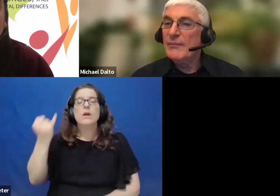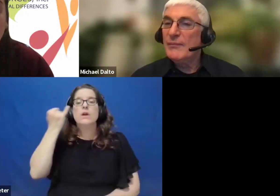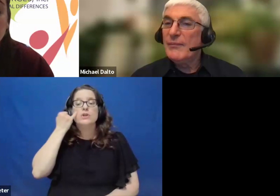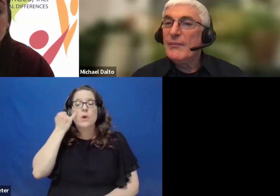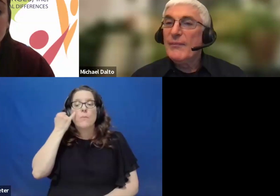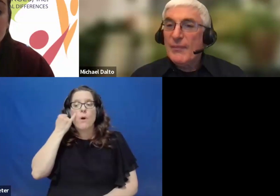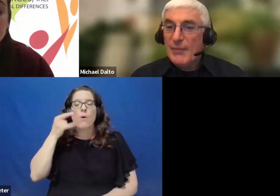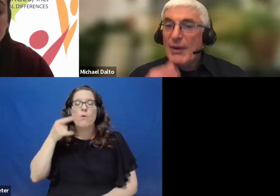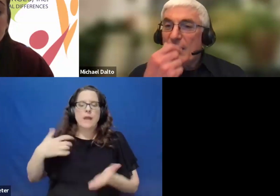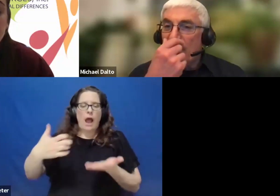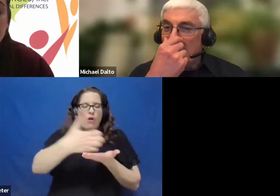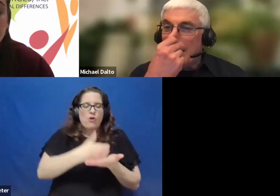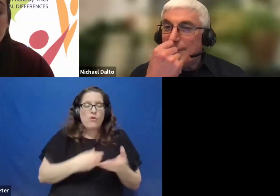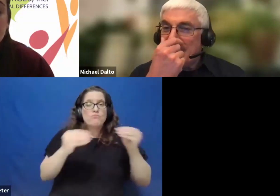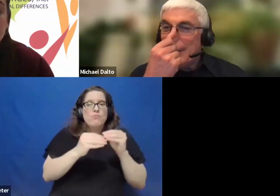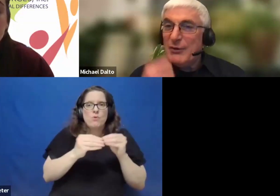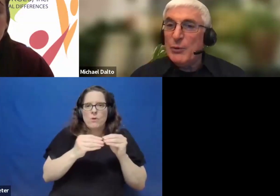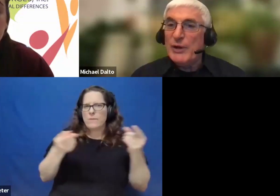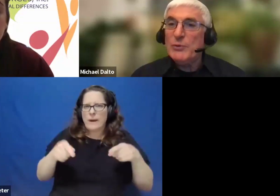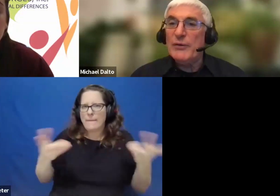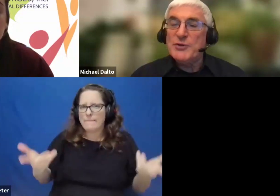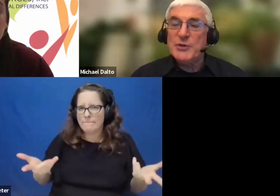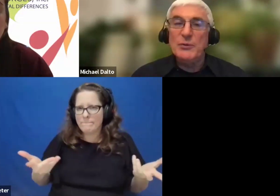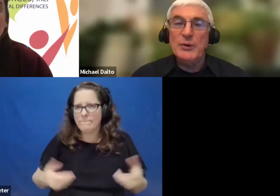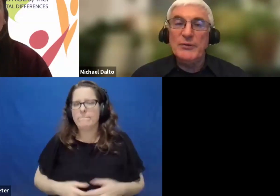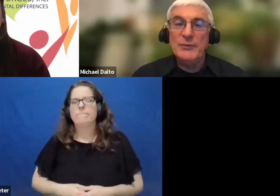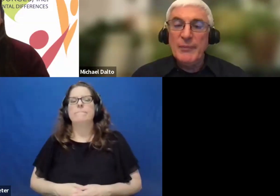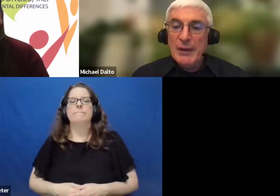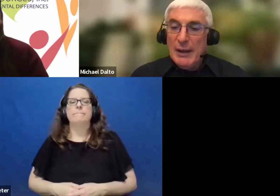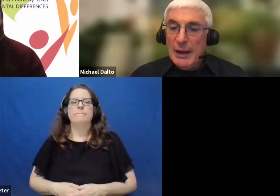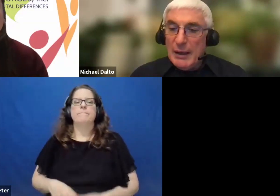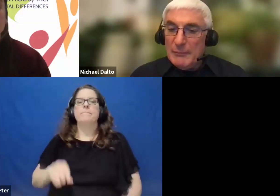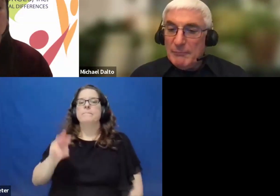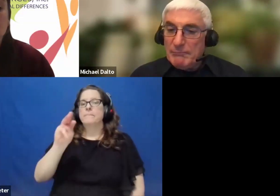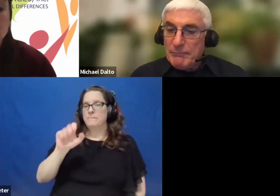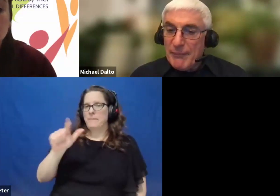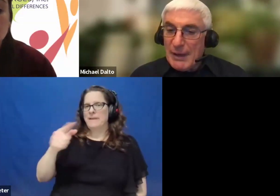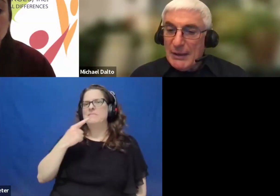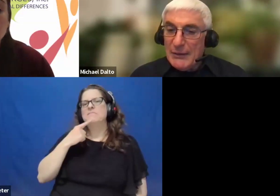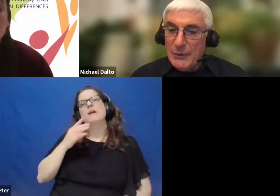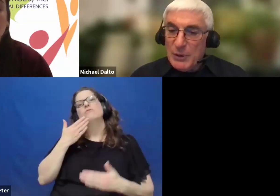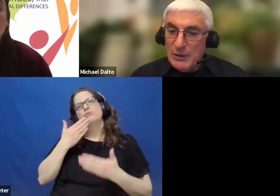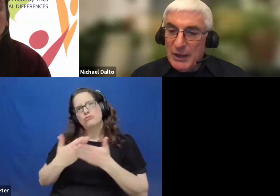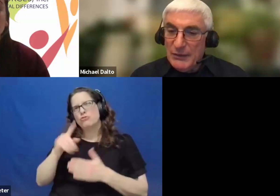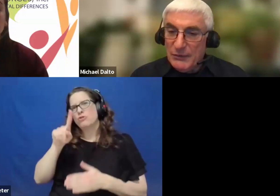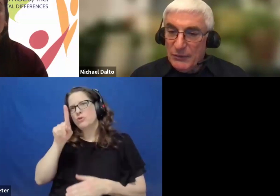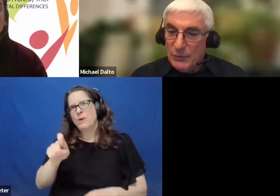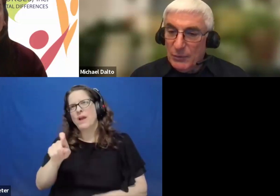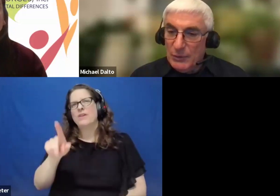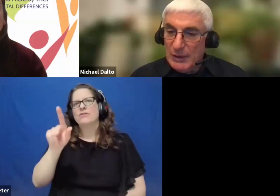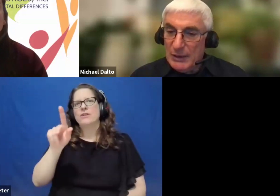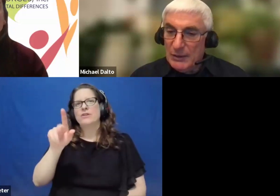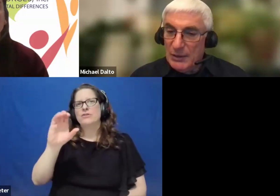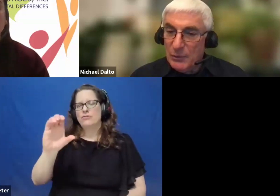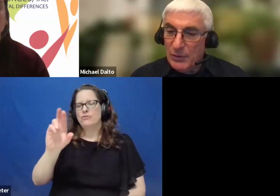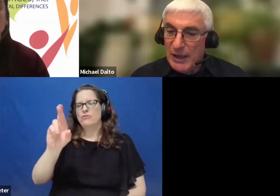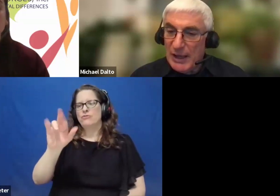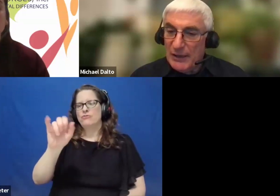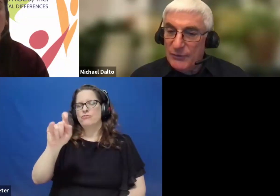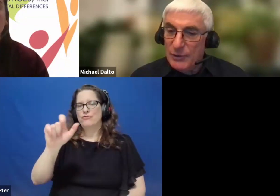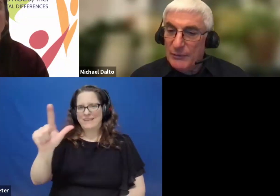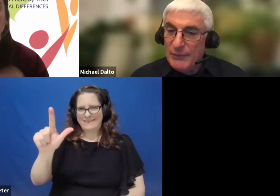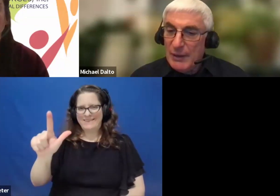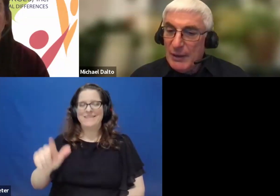salary requirement? Okay, that's a great question, Crystal. And I think what I'd like to do in order